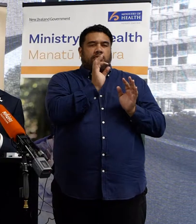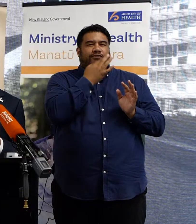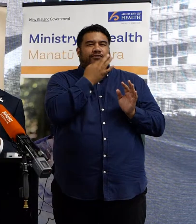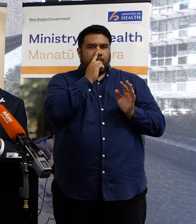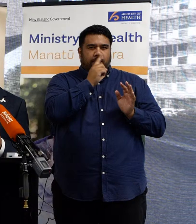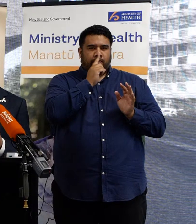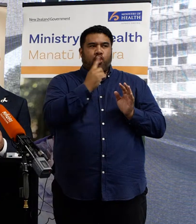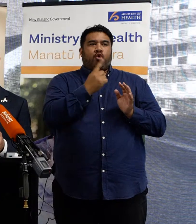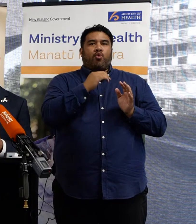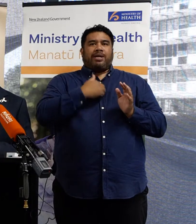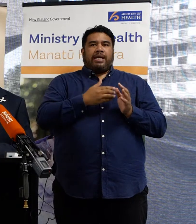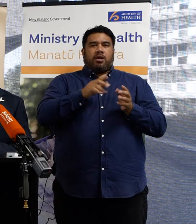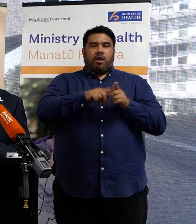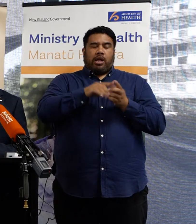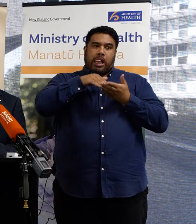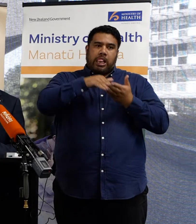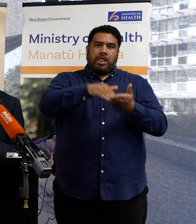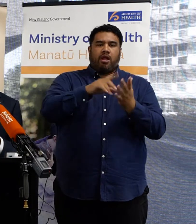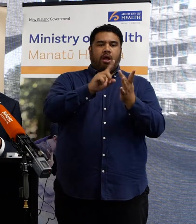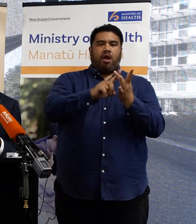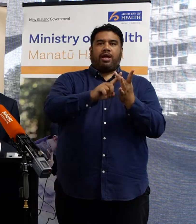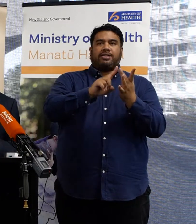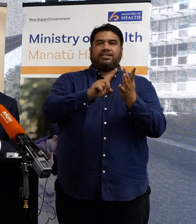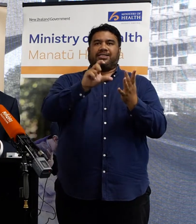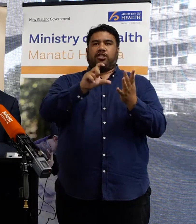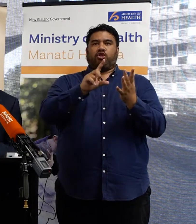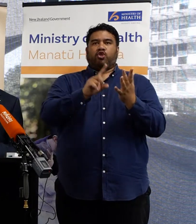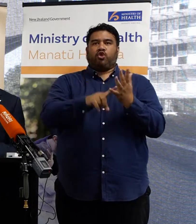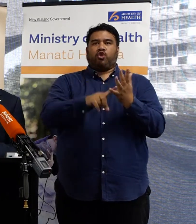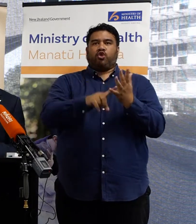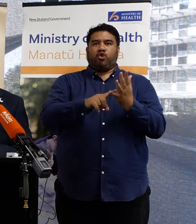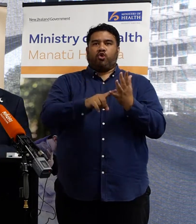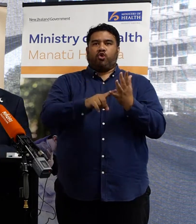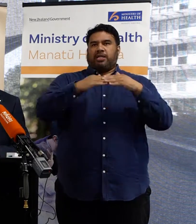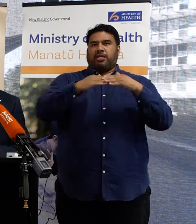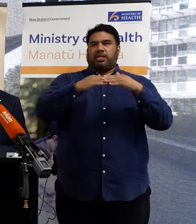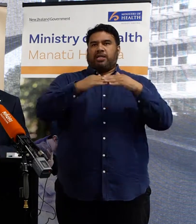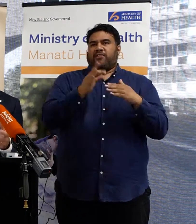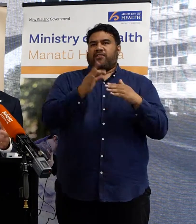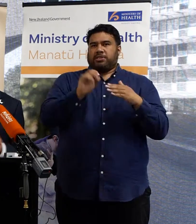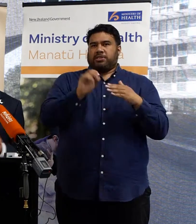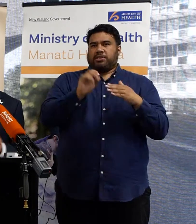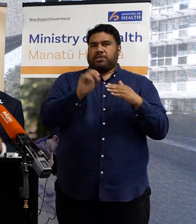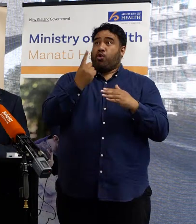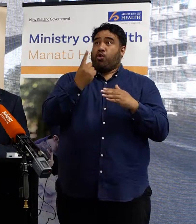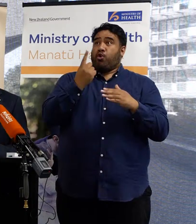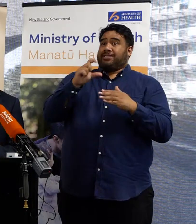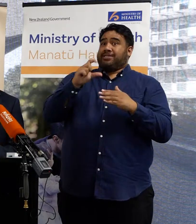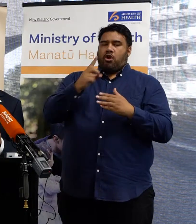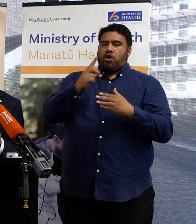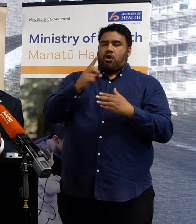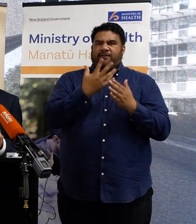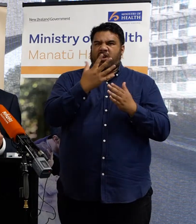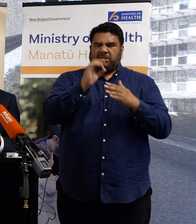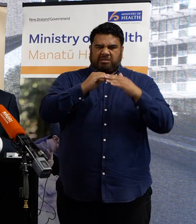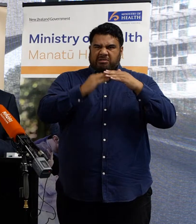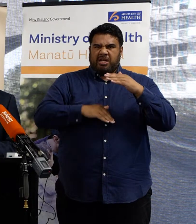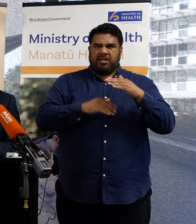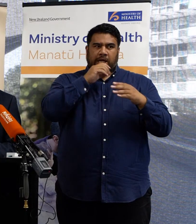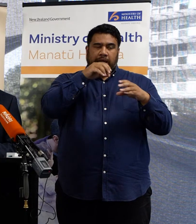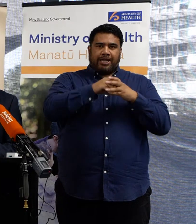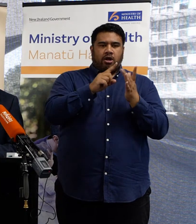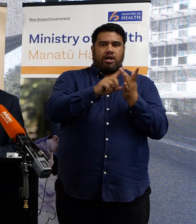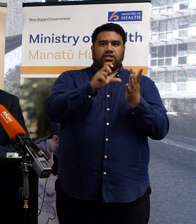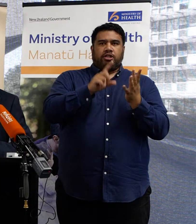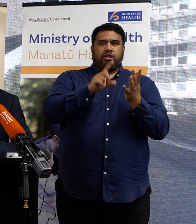who require intensive care. So it's under 5%. So we've got somewhere around